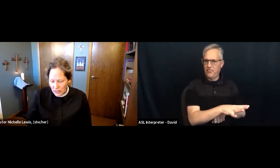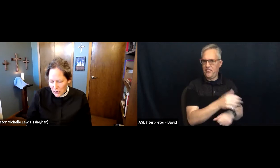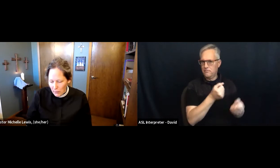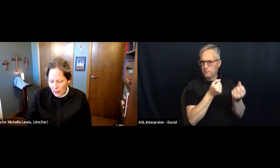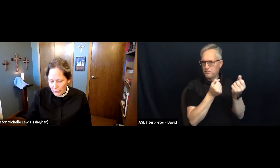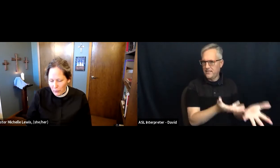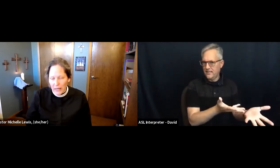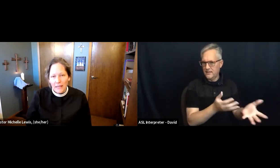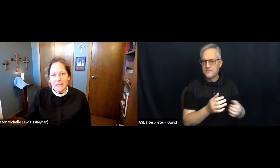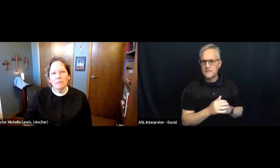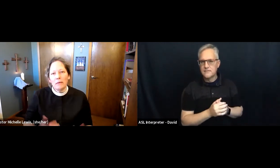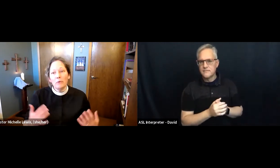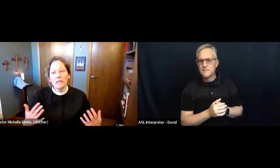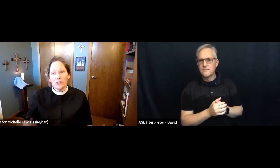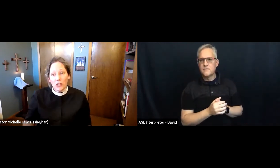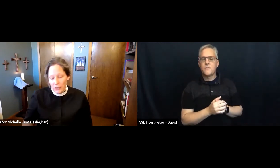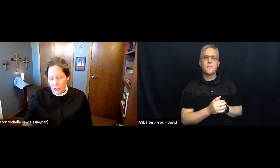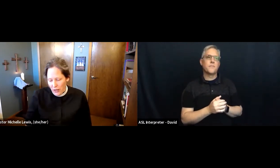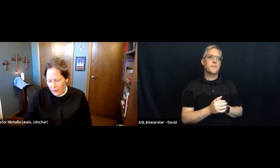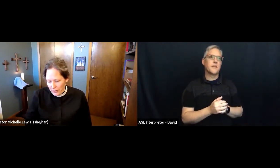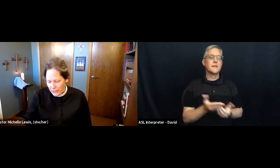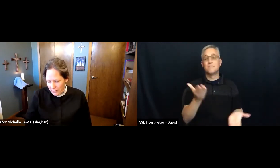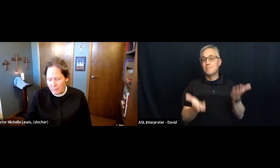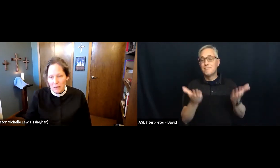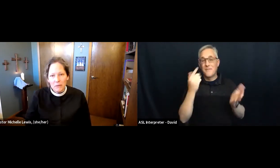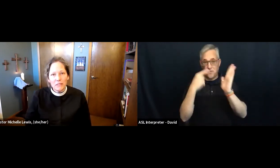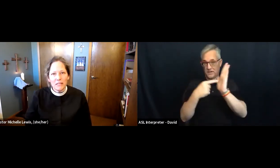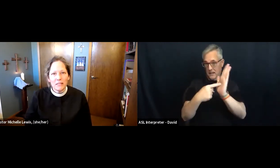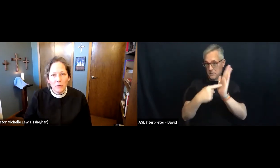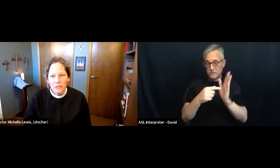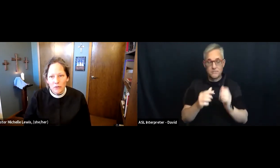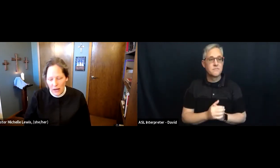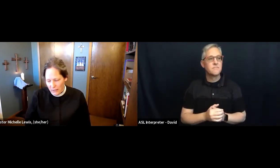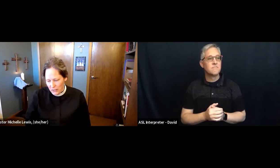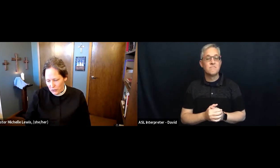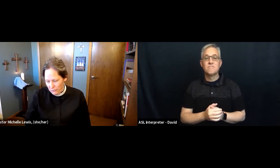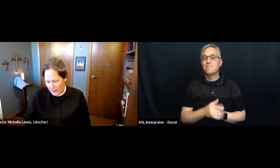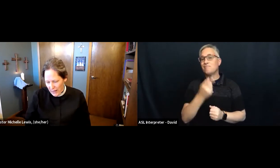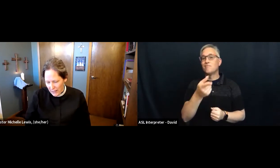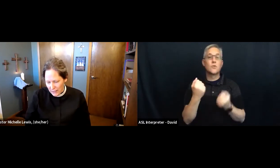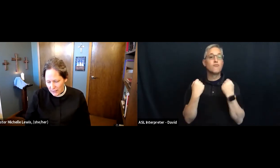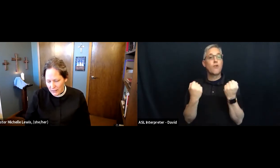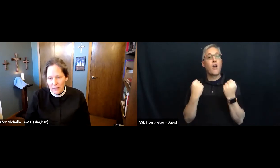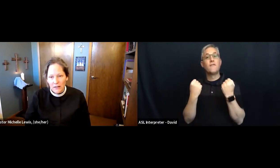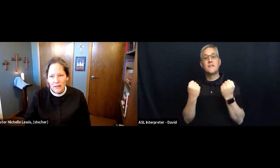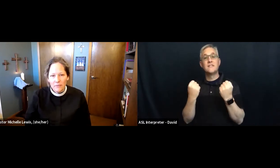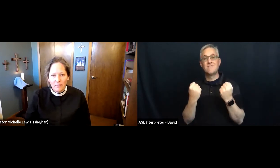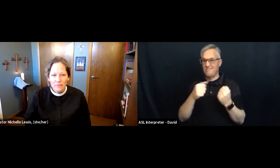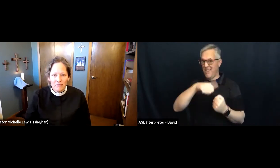We can think about the ways that maybe we judge others. Maybe you see someone driving too fast